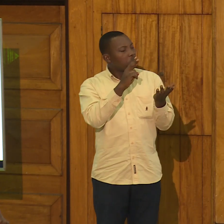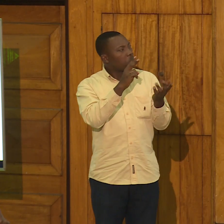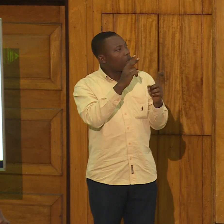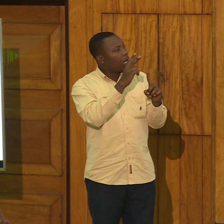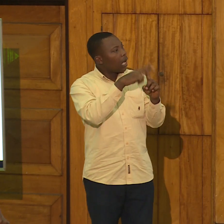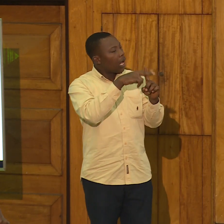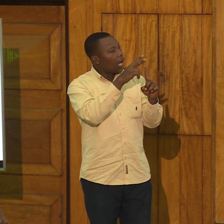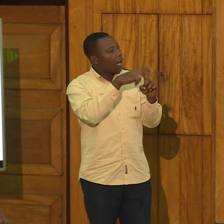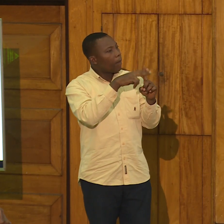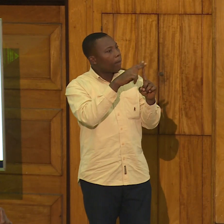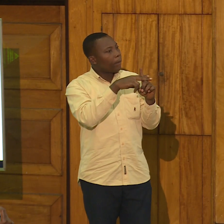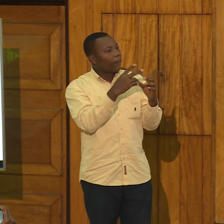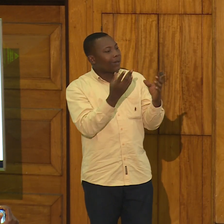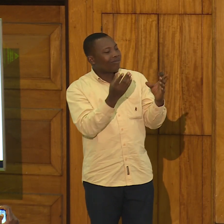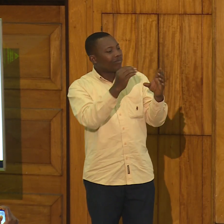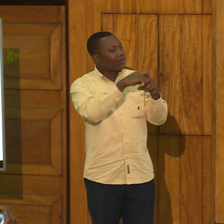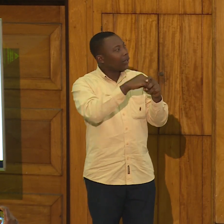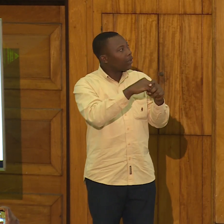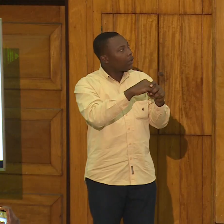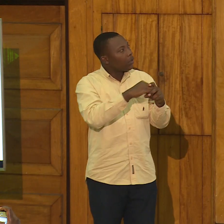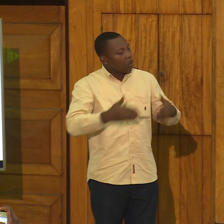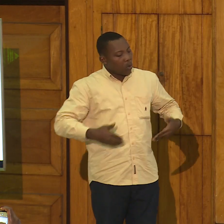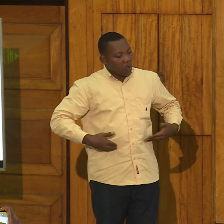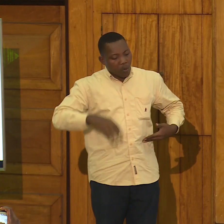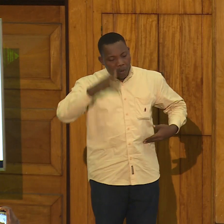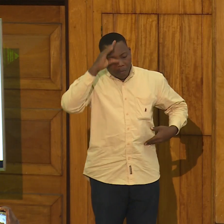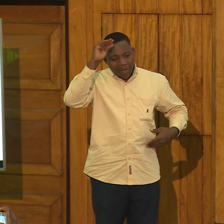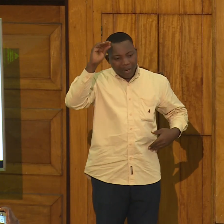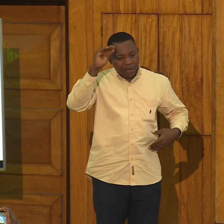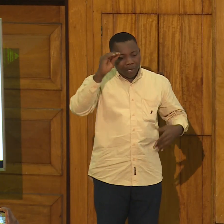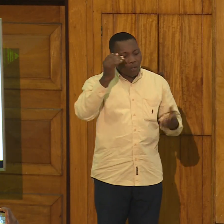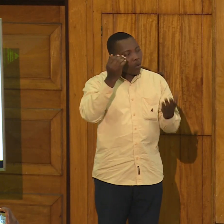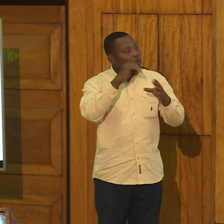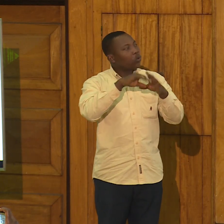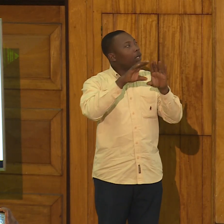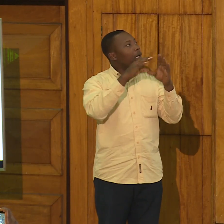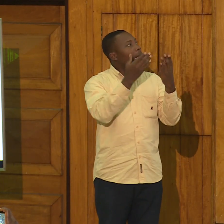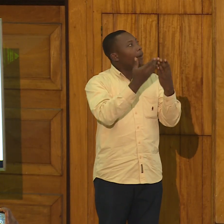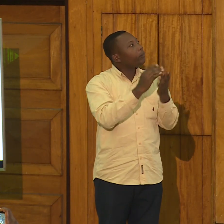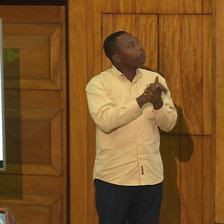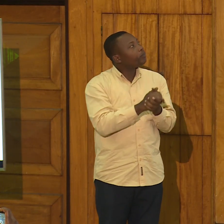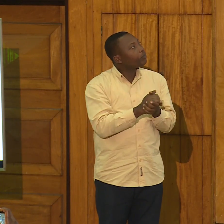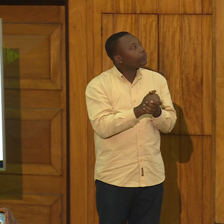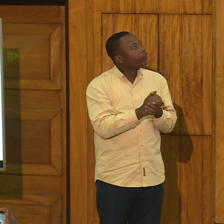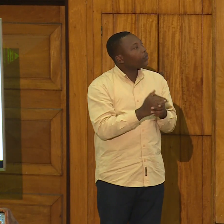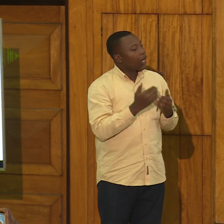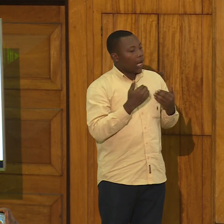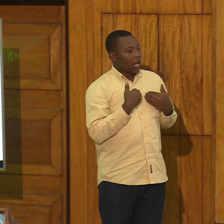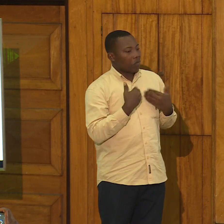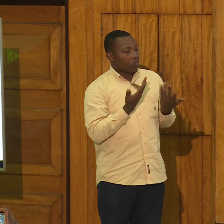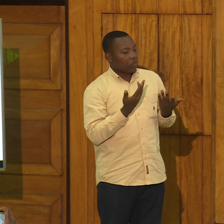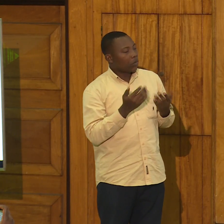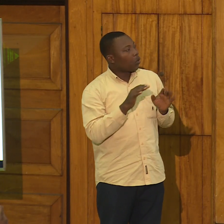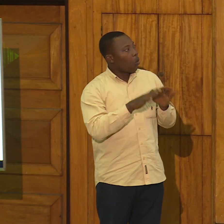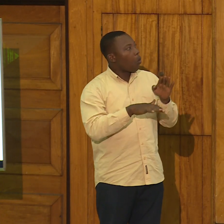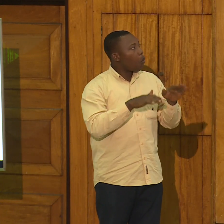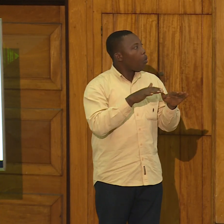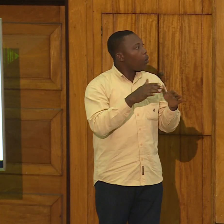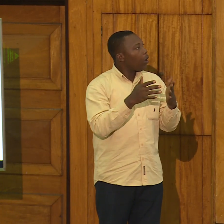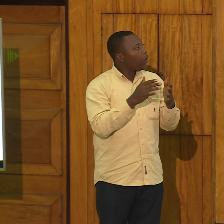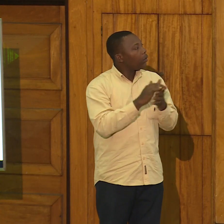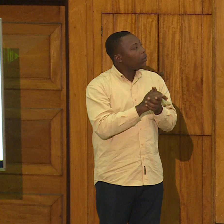the adolescent boys and young men into the clubs. So we're looking at the walk-ins